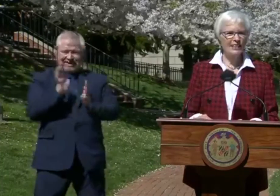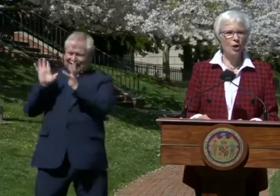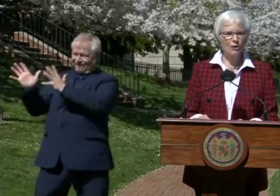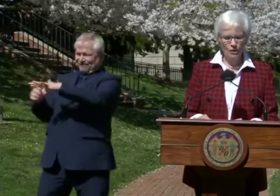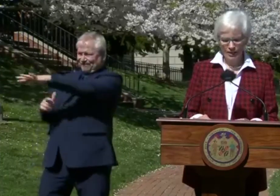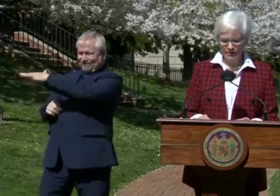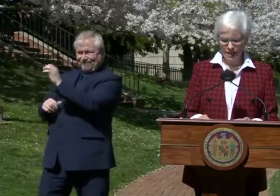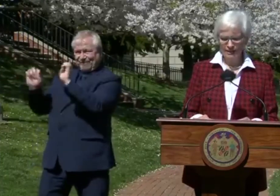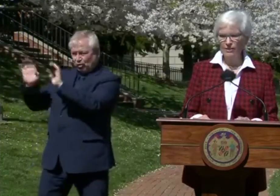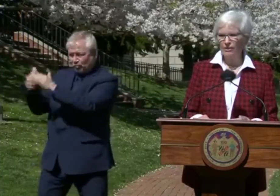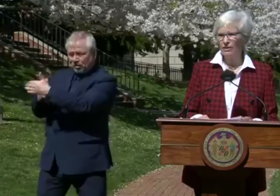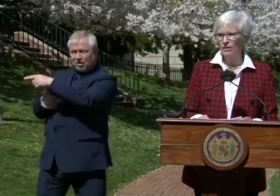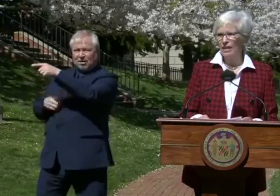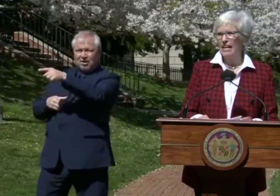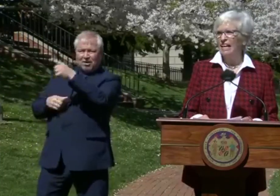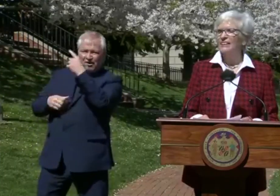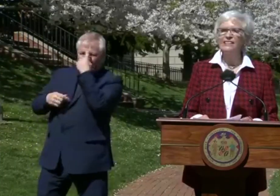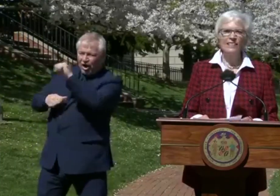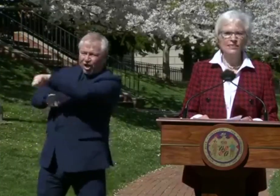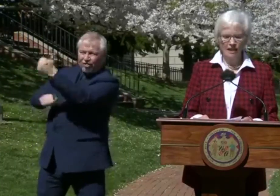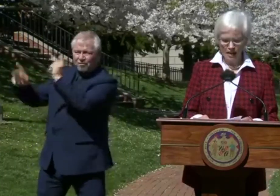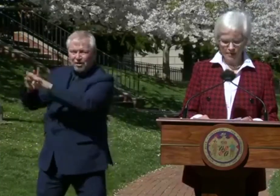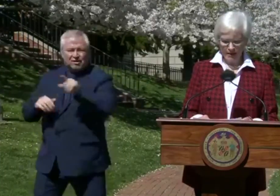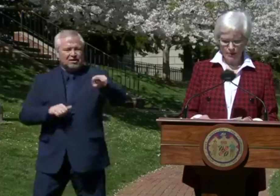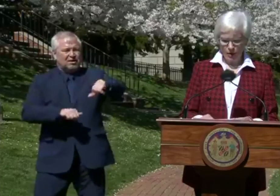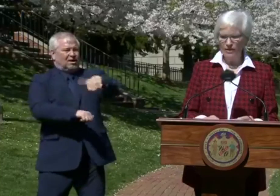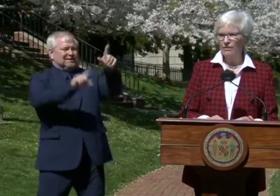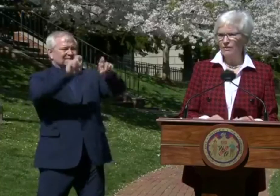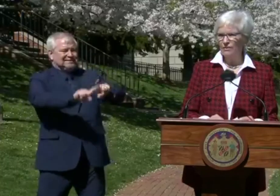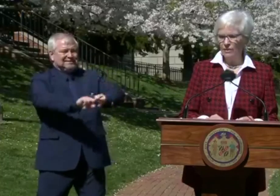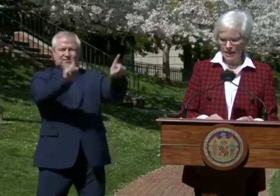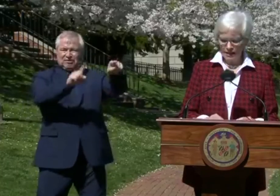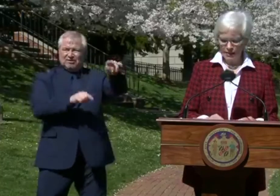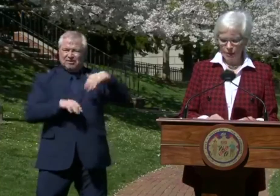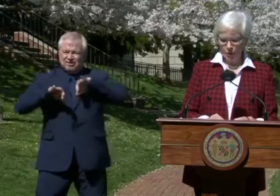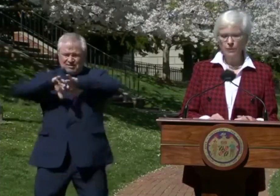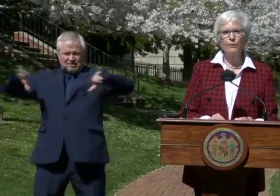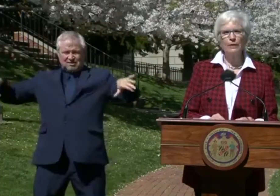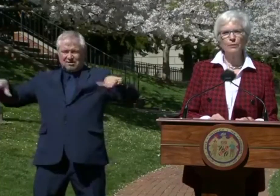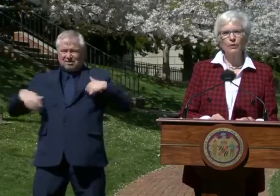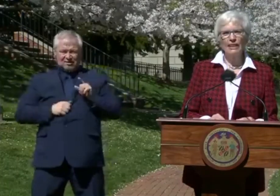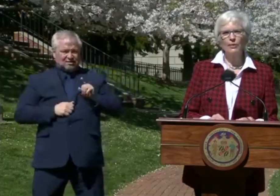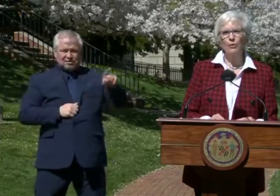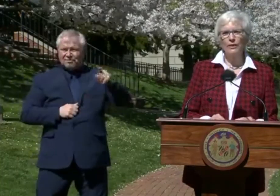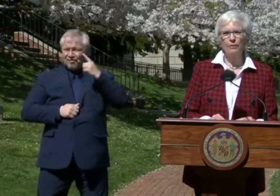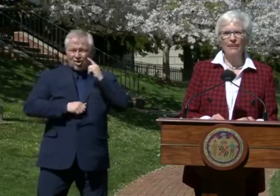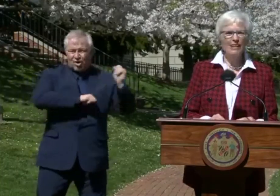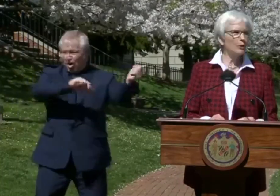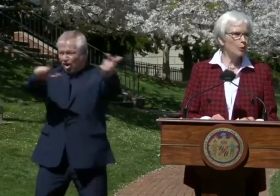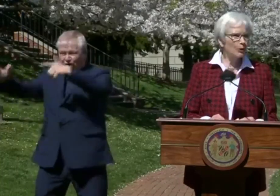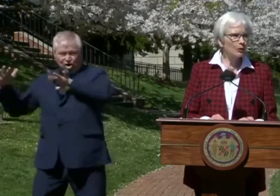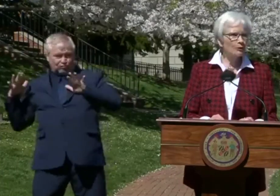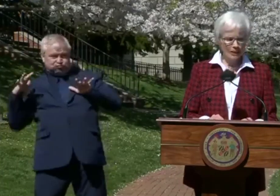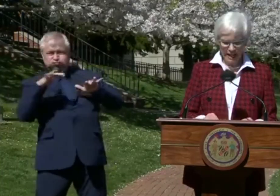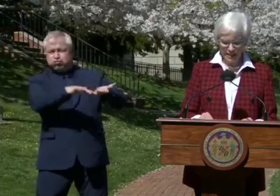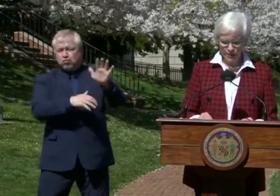testing in an alternative site. This is not for everyone. These are only for people either with a provider